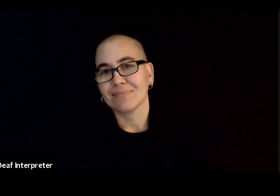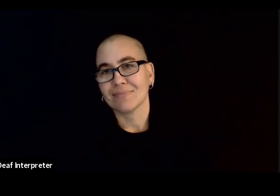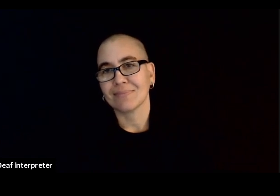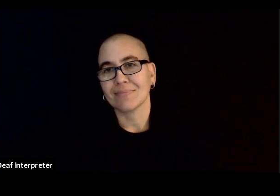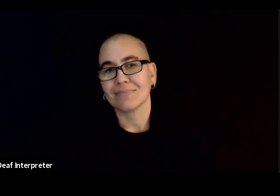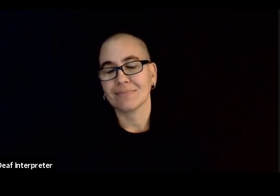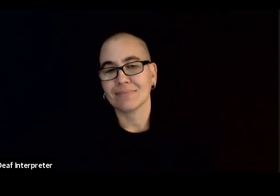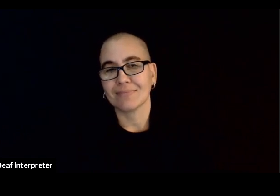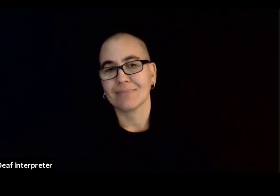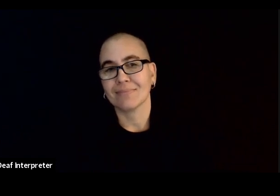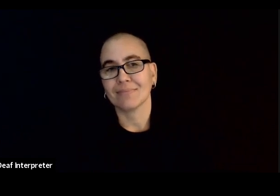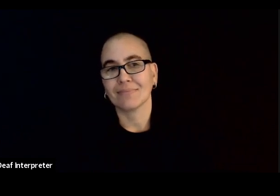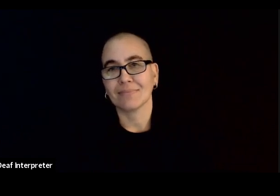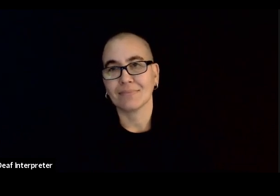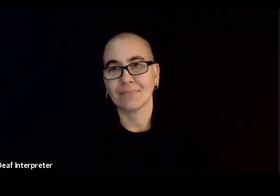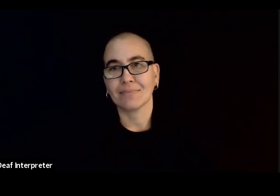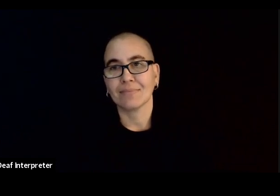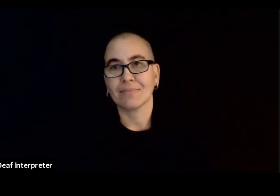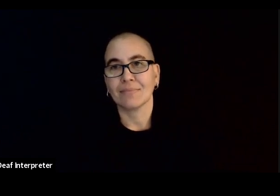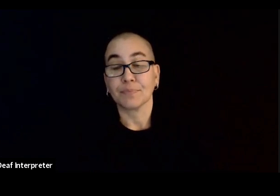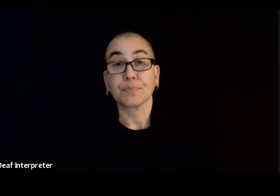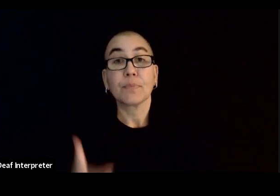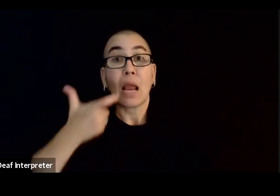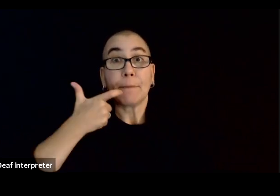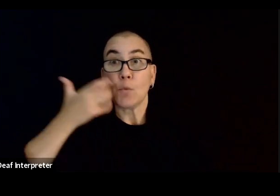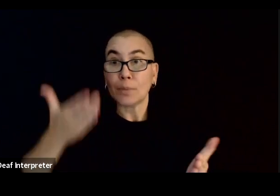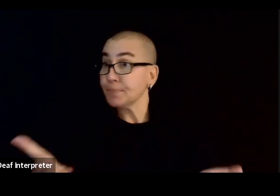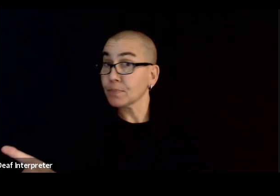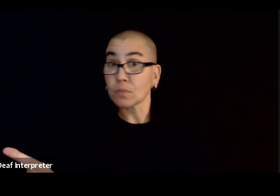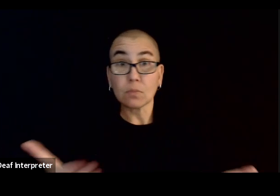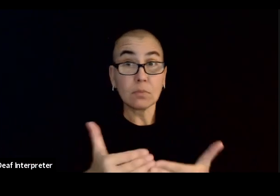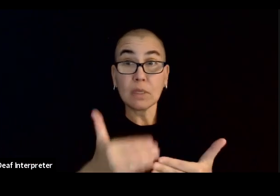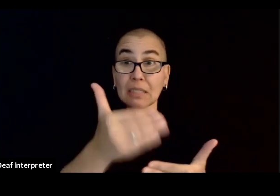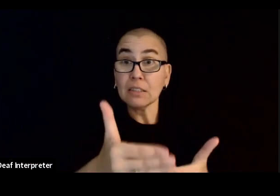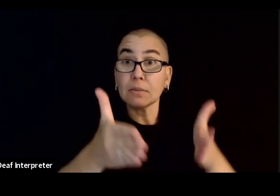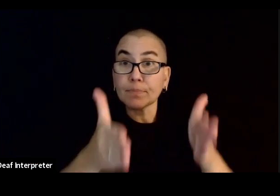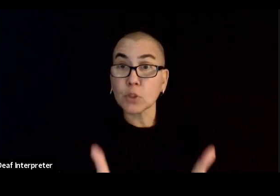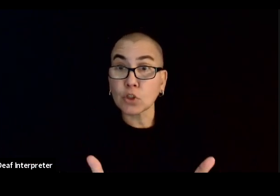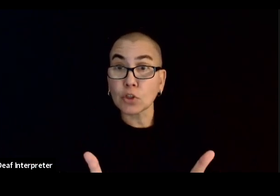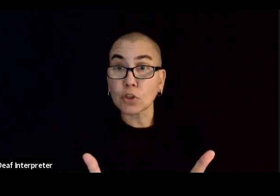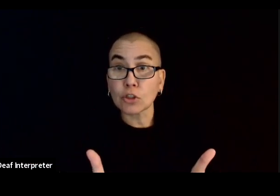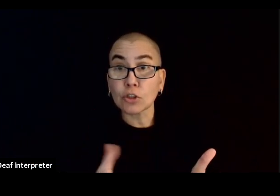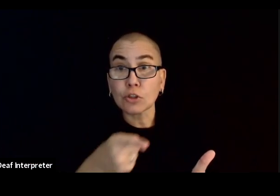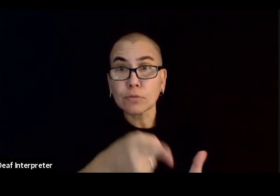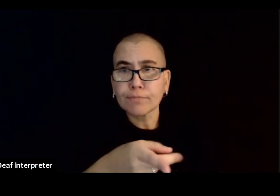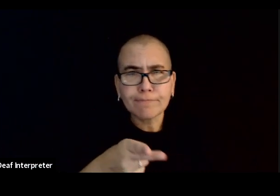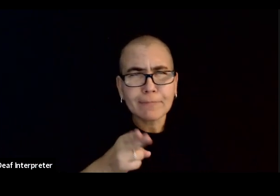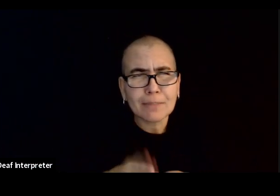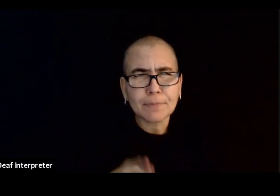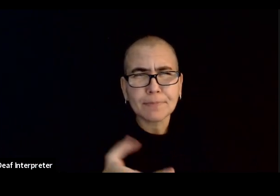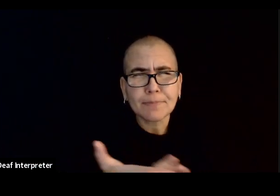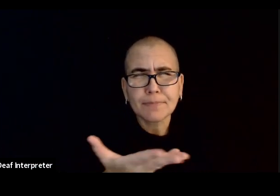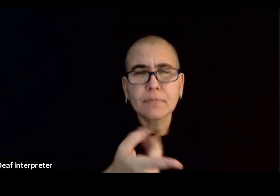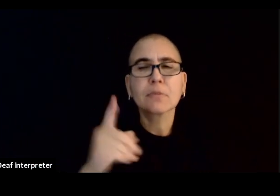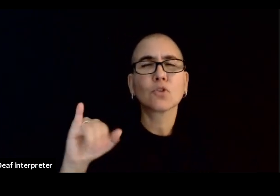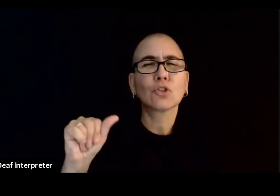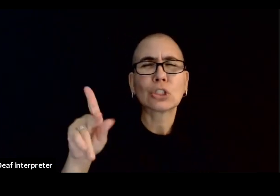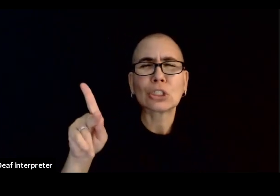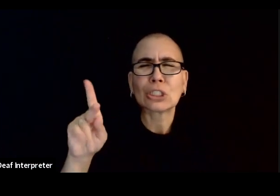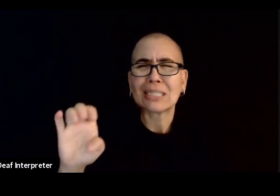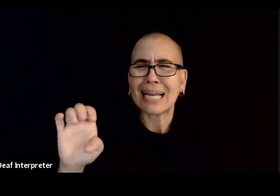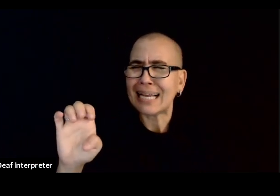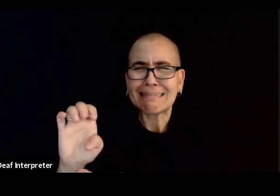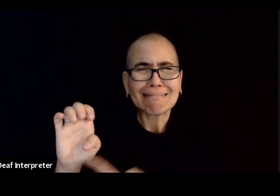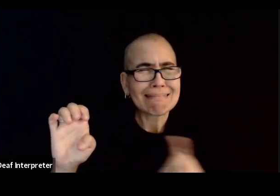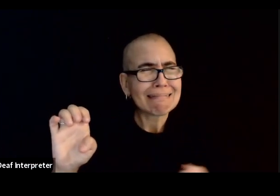Our next question comes from Jake Benson from Proctor Journal. Your line is now open. Thank you. Do